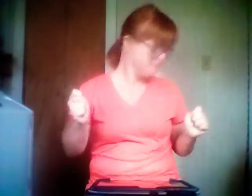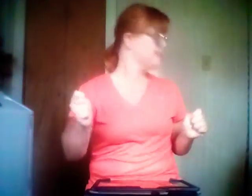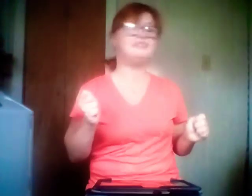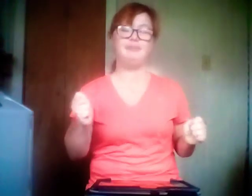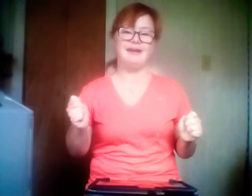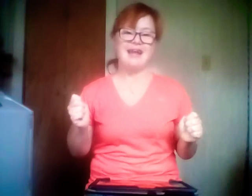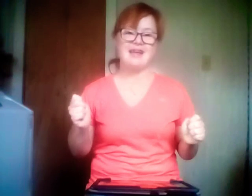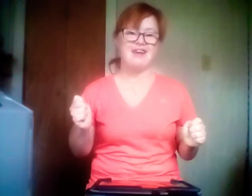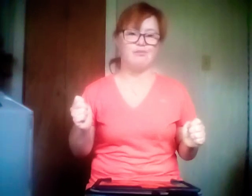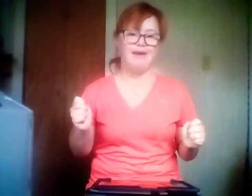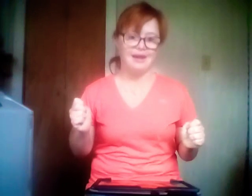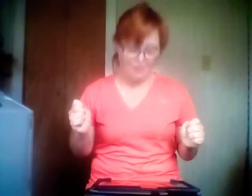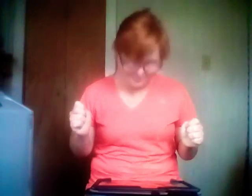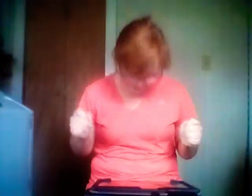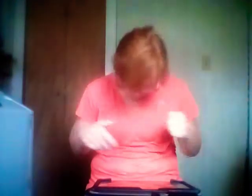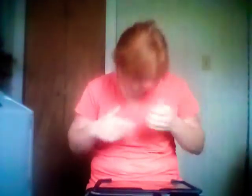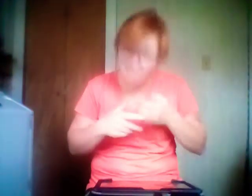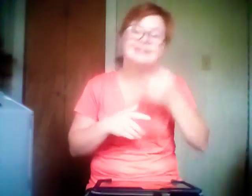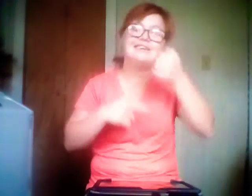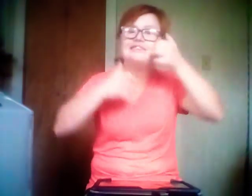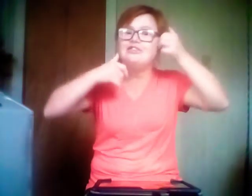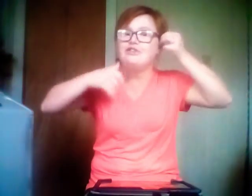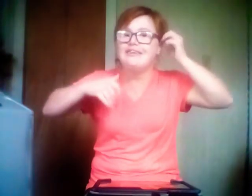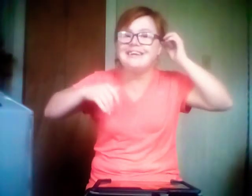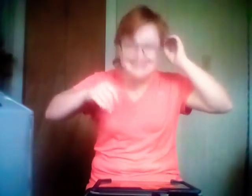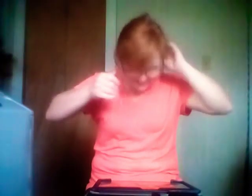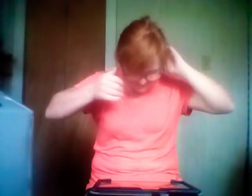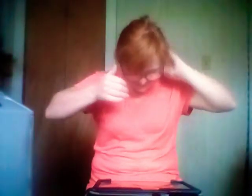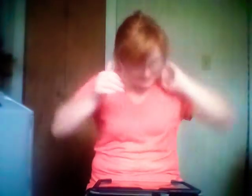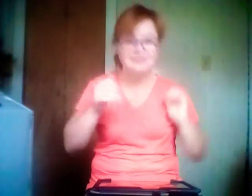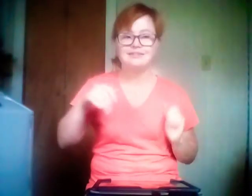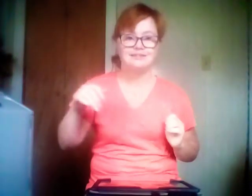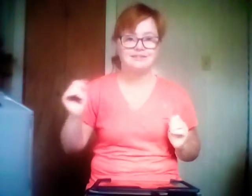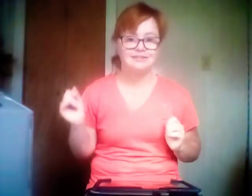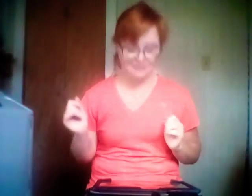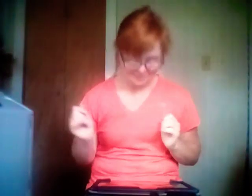It's been a while to do this.